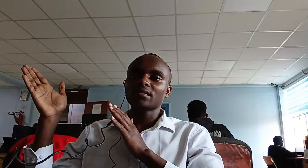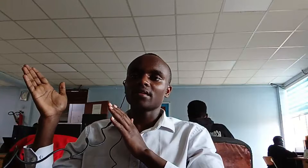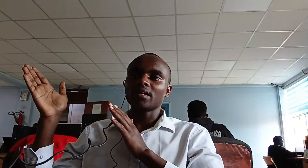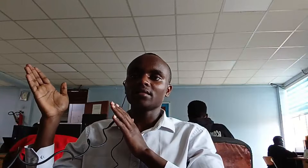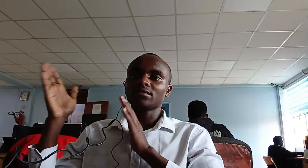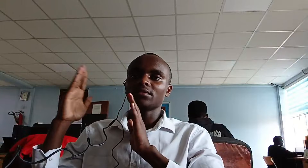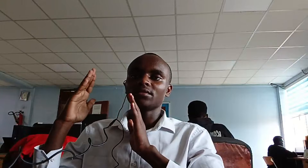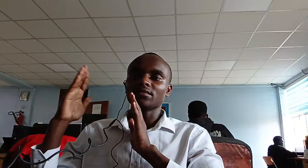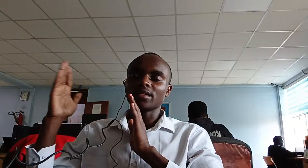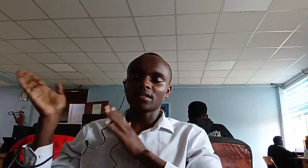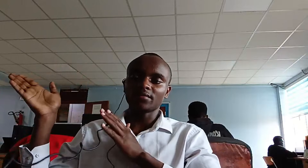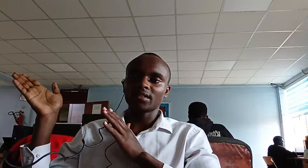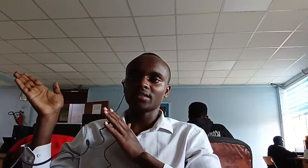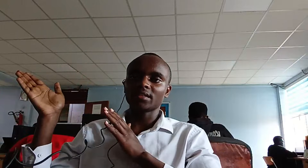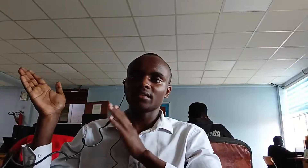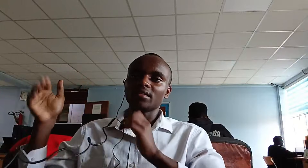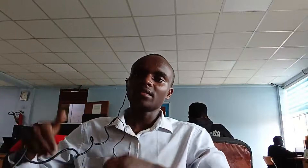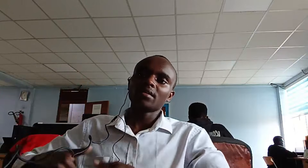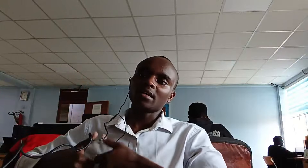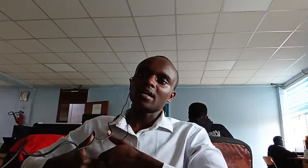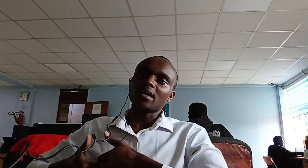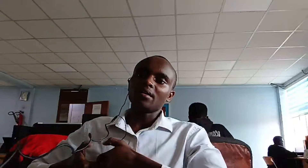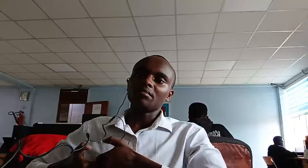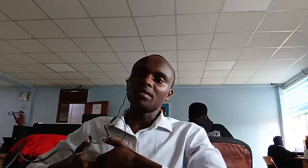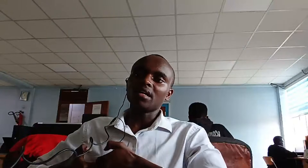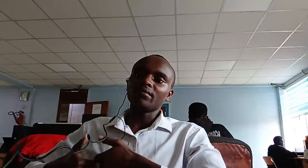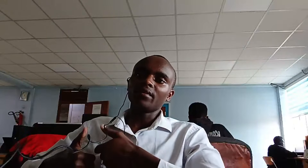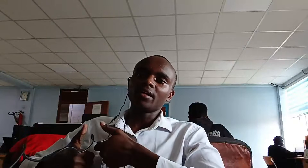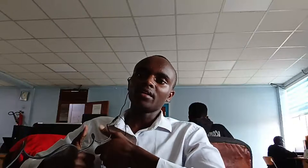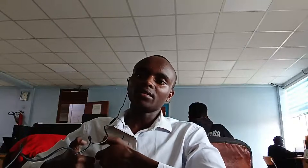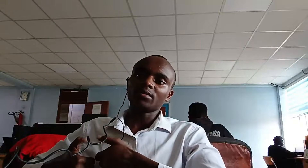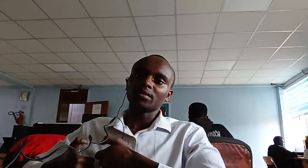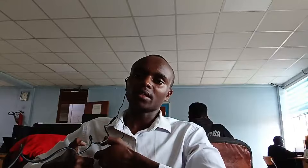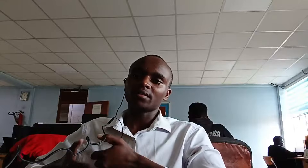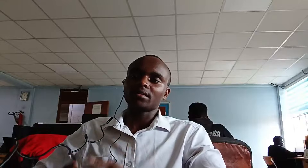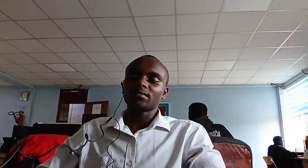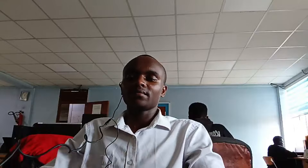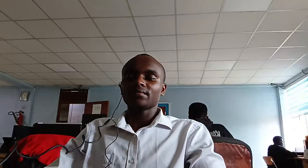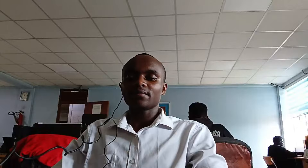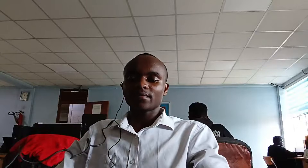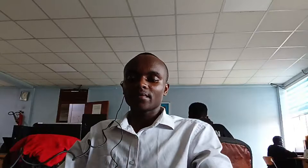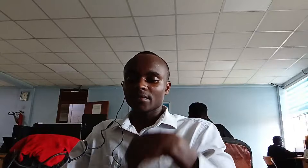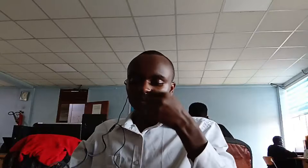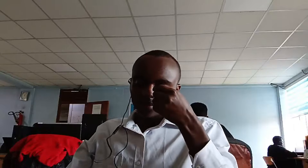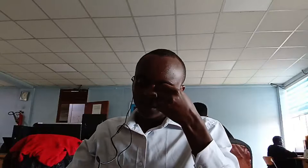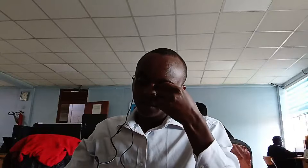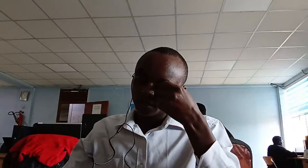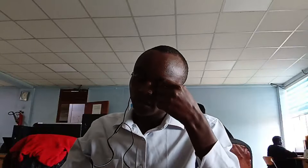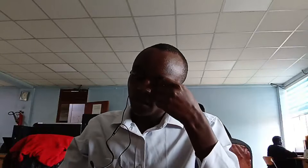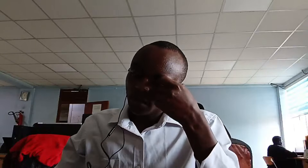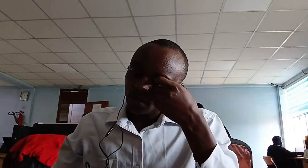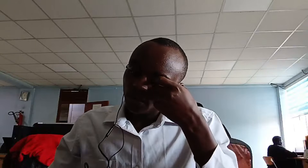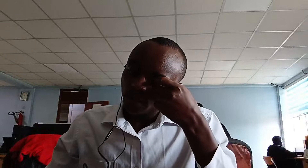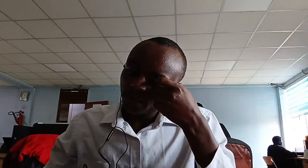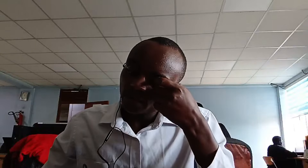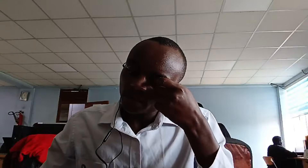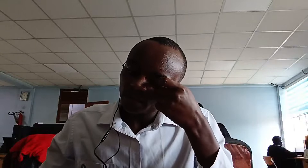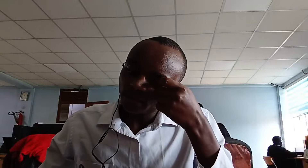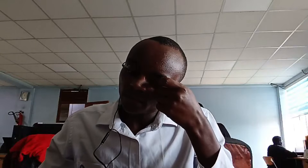yeah, so it's on the left hand side. Beloved sweetheart. Okay, we have the sign